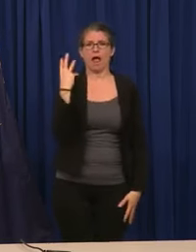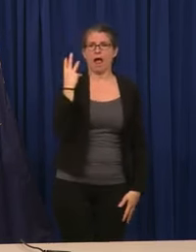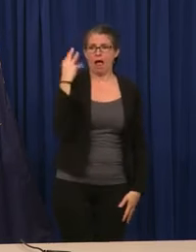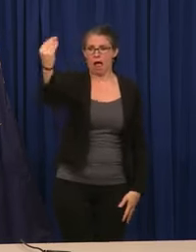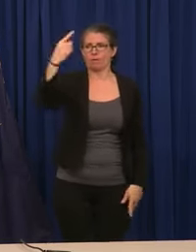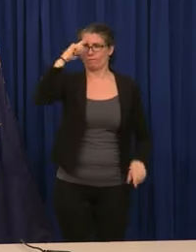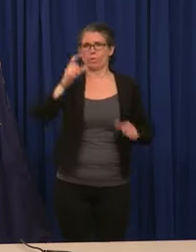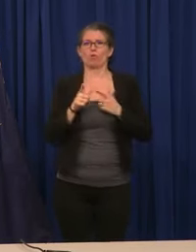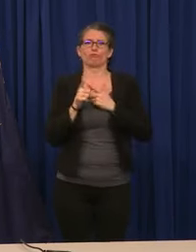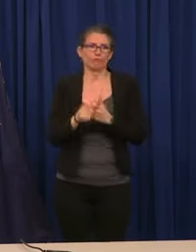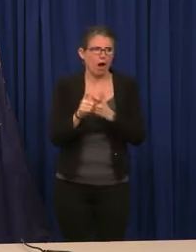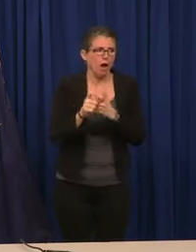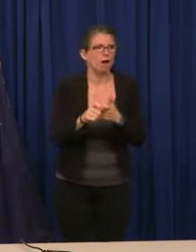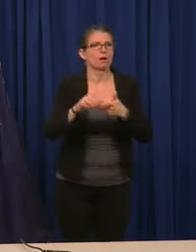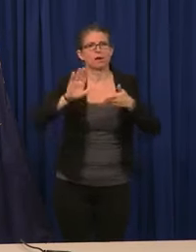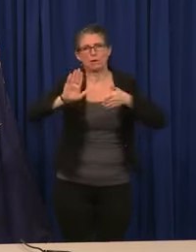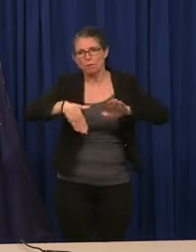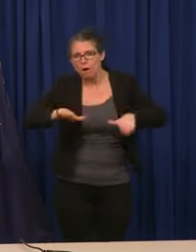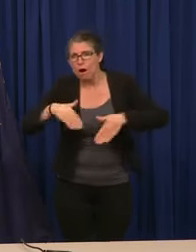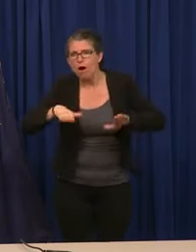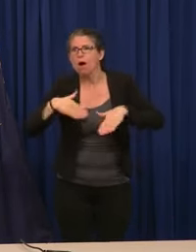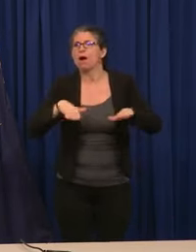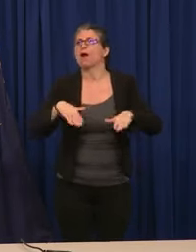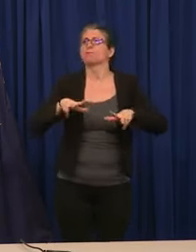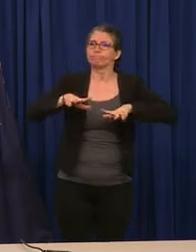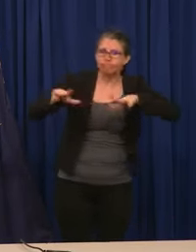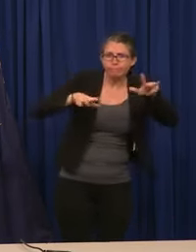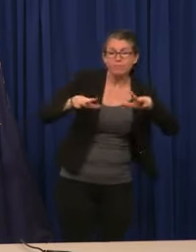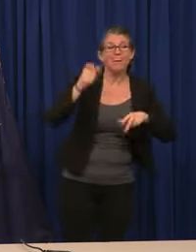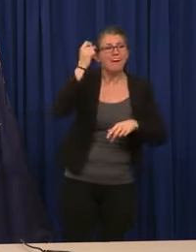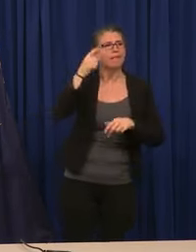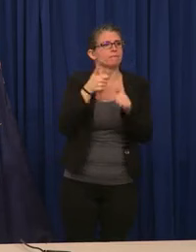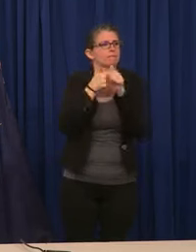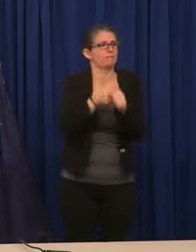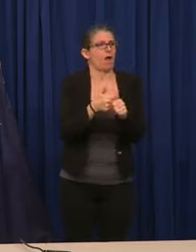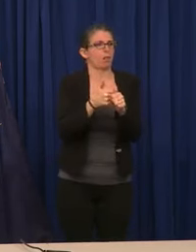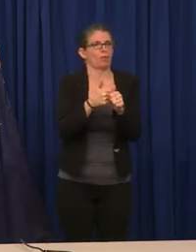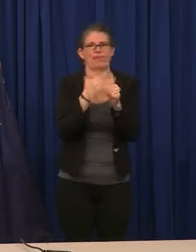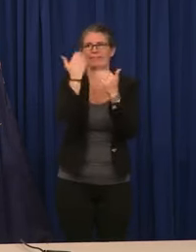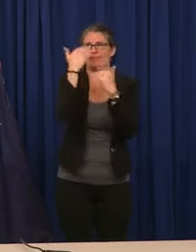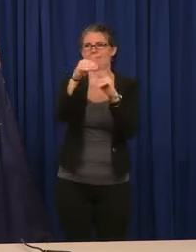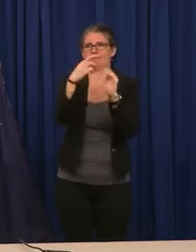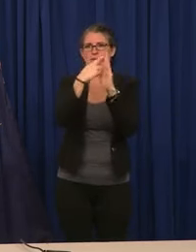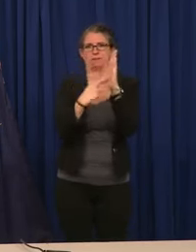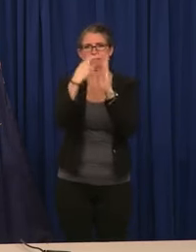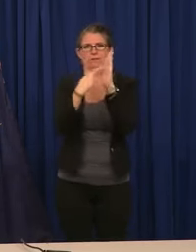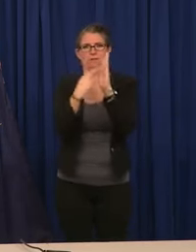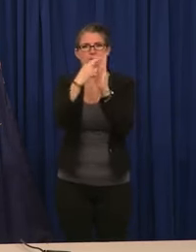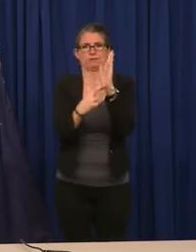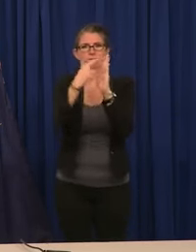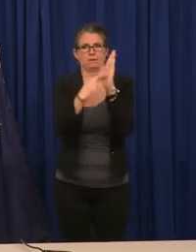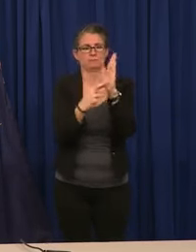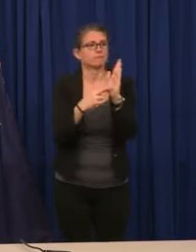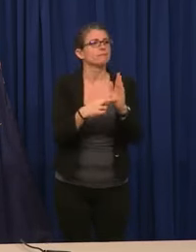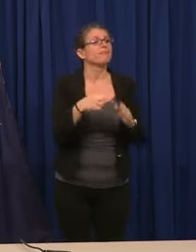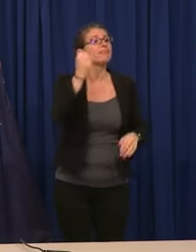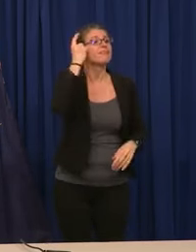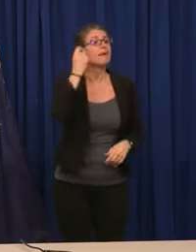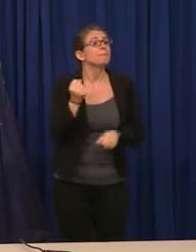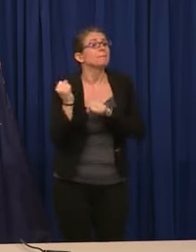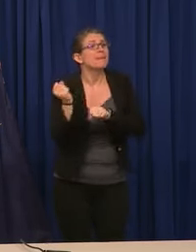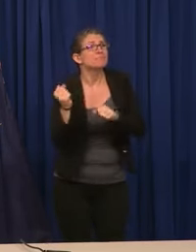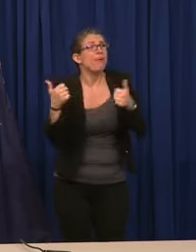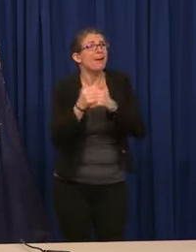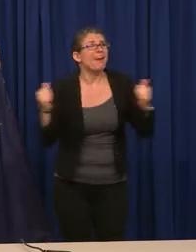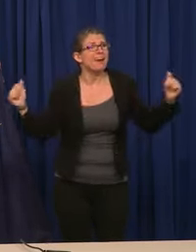tight parameters on what it means to go outside. This does not mean going to a baseball game or a big